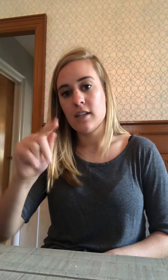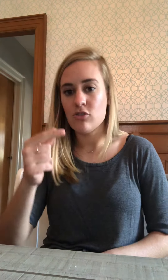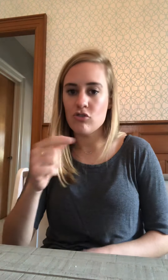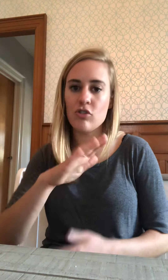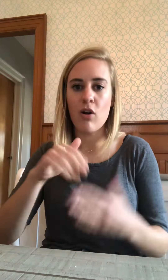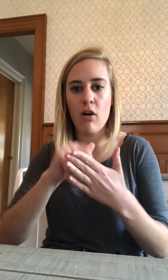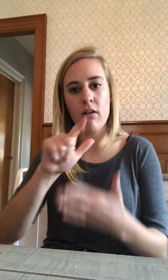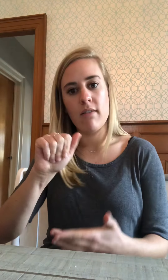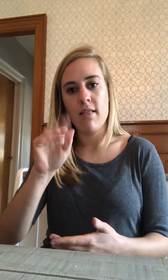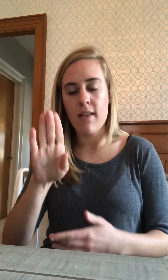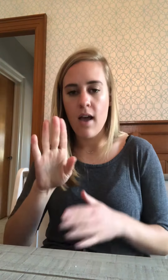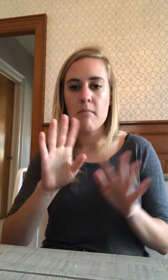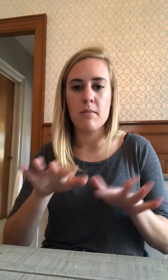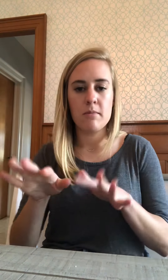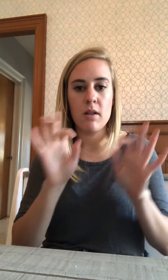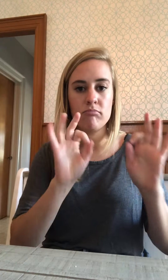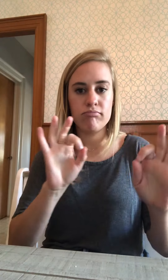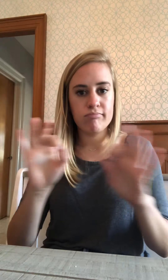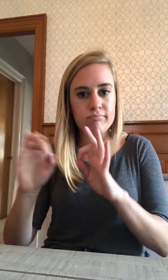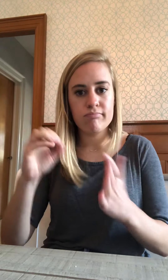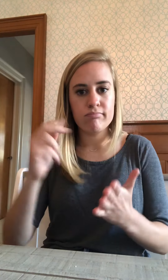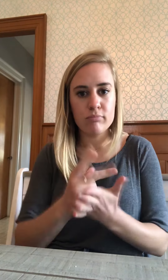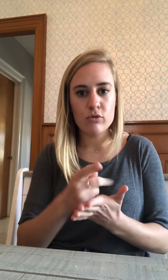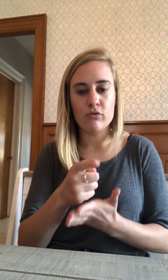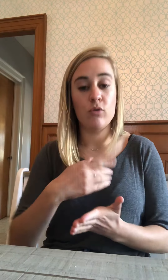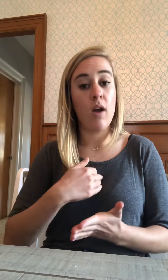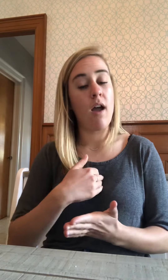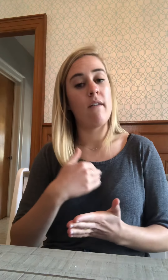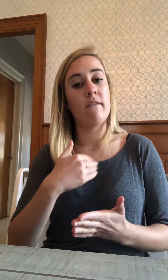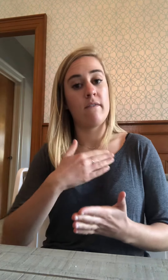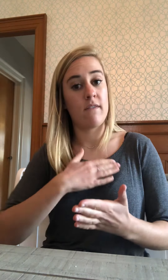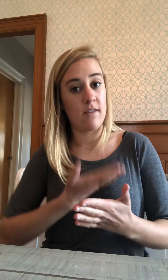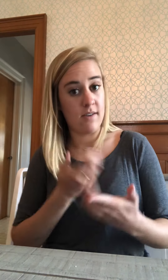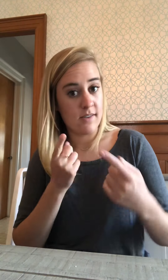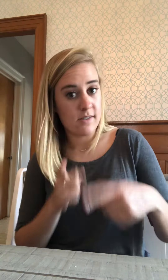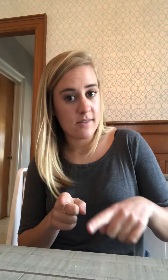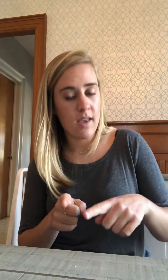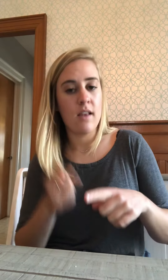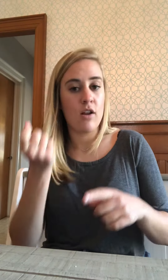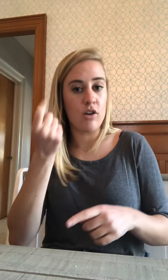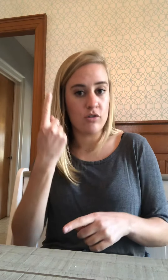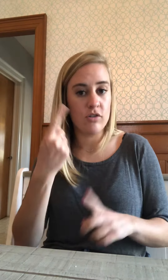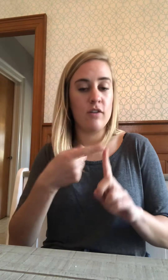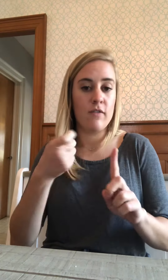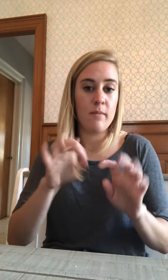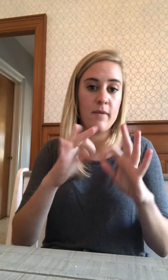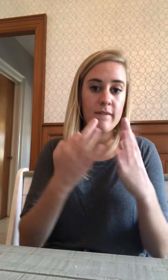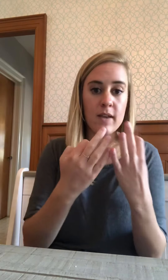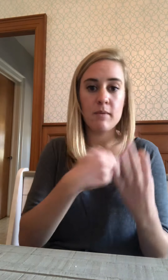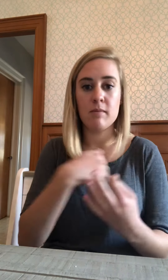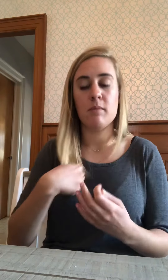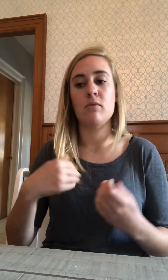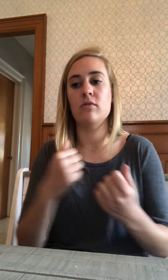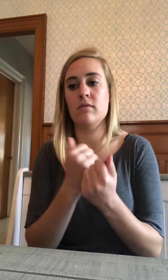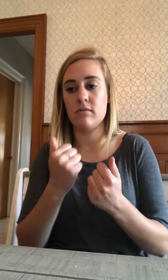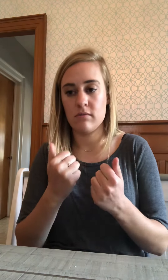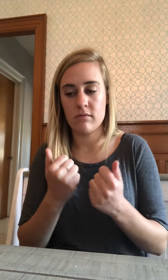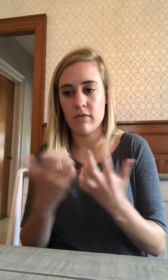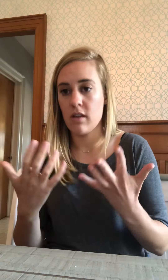looks like it's good to go. You have consent, you have an understanding among the family members and the caregivers, and you get to the operating